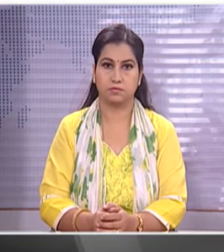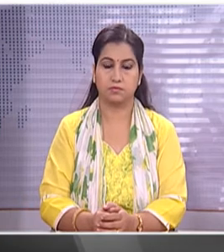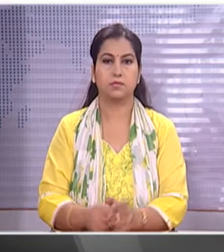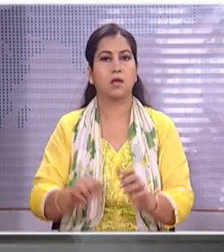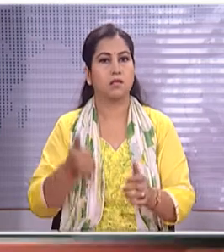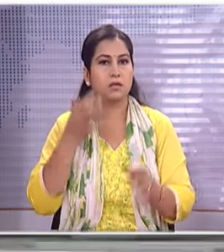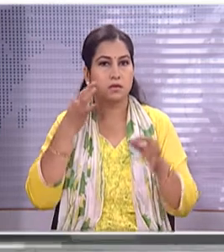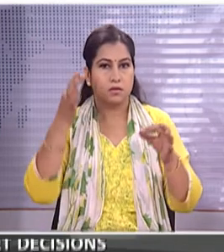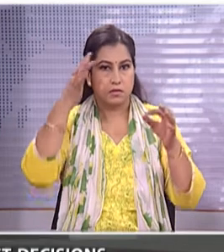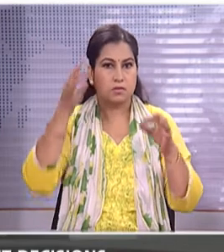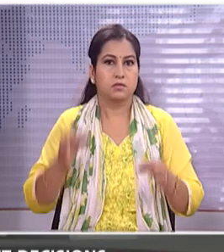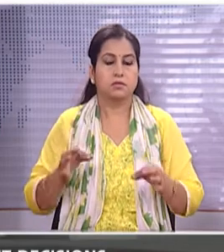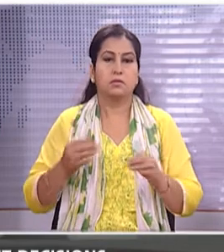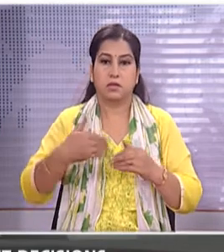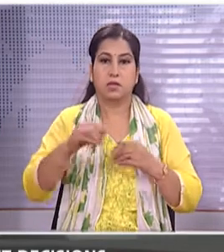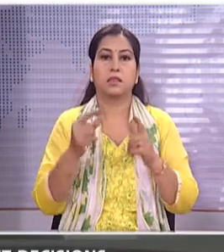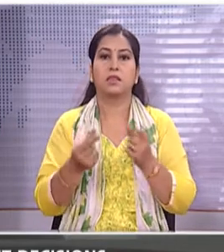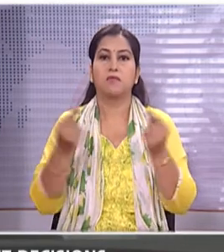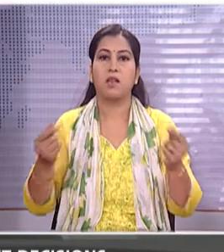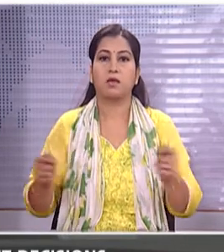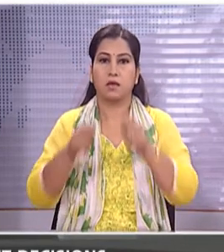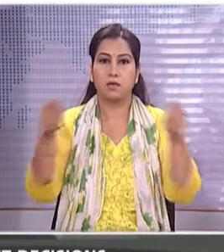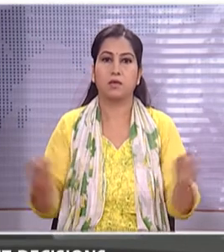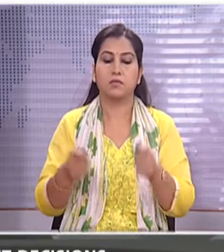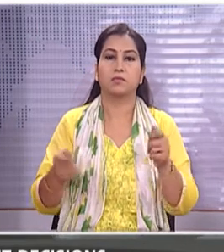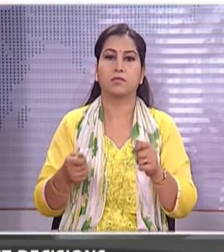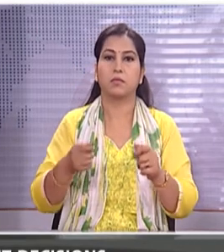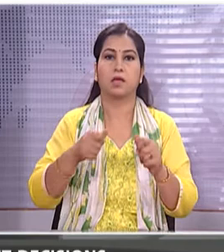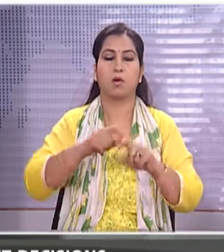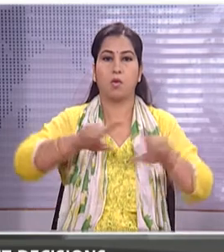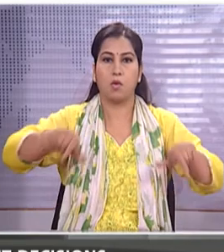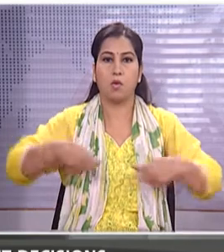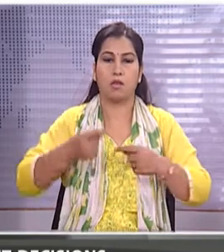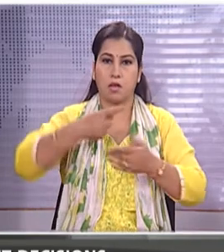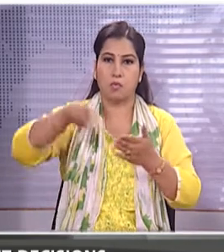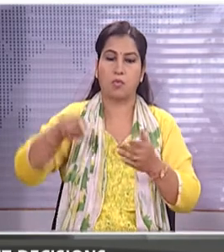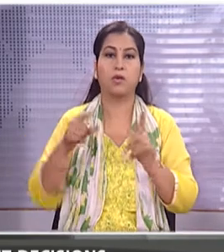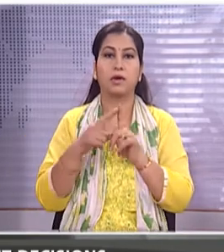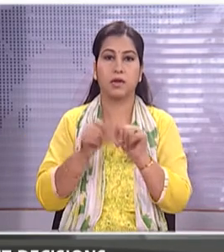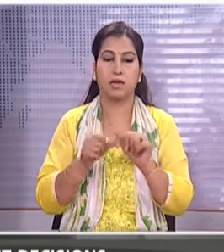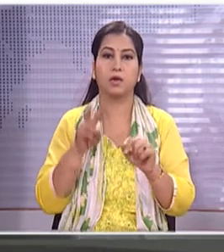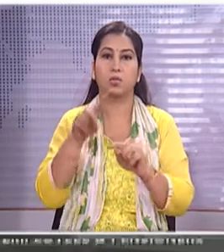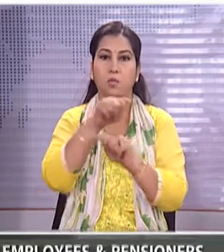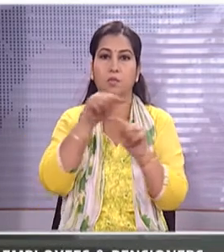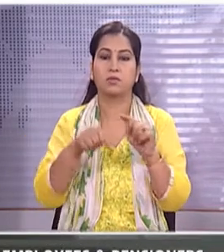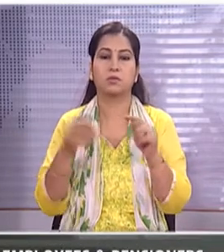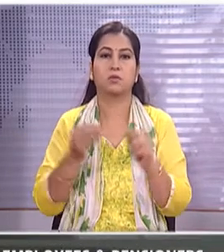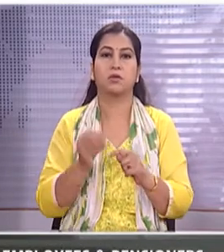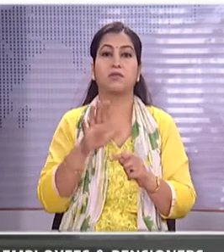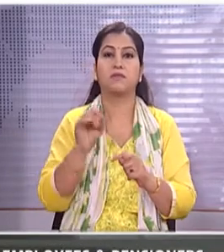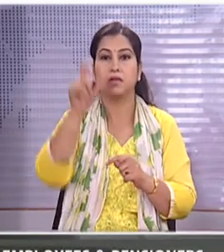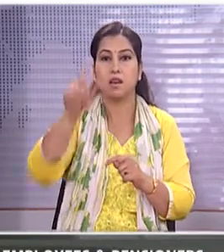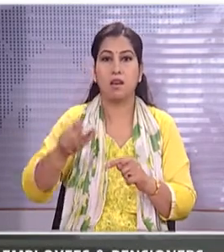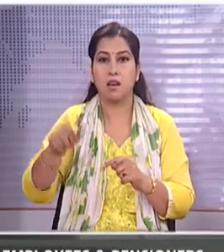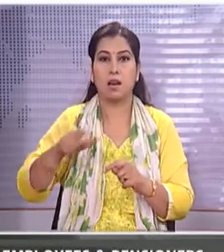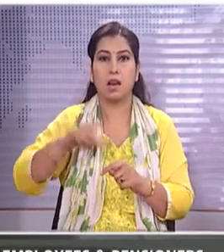In other key decisions ahead of Diwali, Cabinet has approved 2% dearness allowance and relief benefiting over 50 lakh central